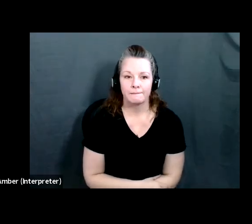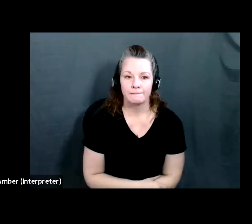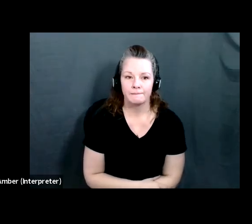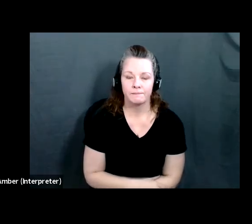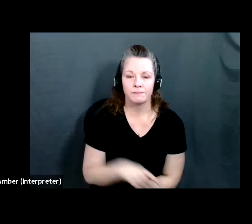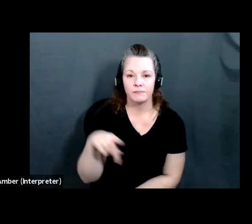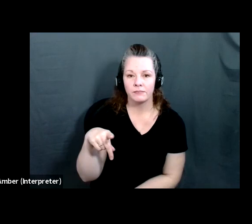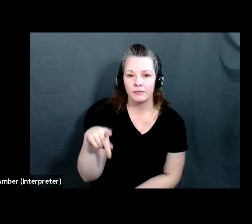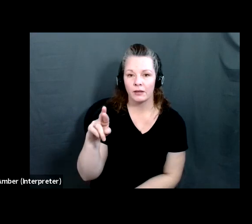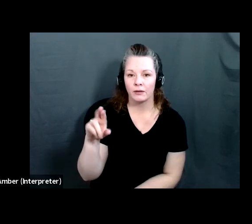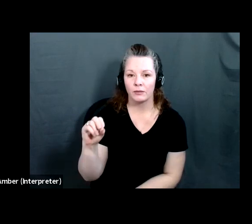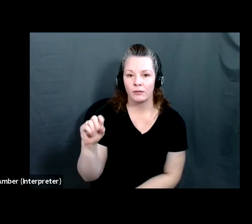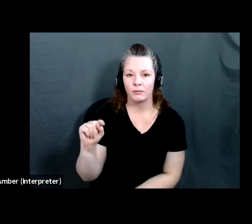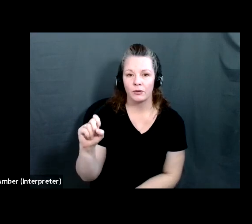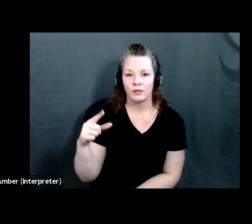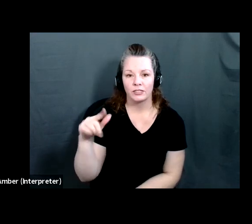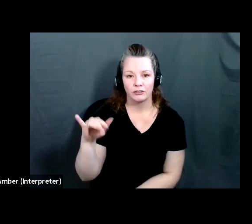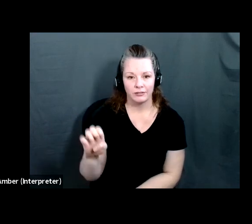Protégé.